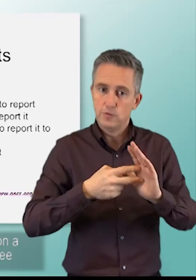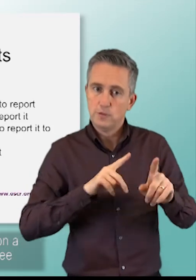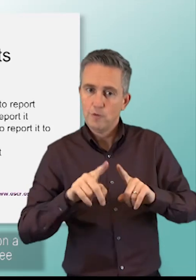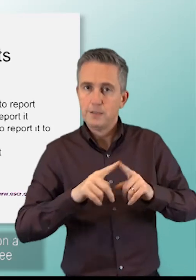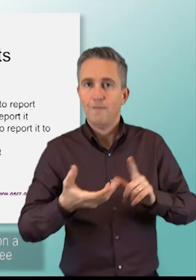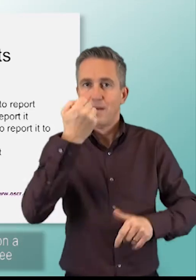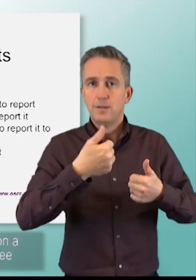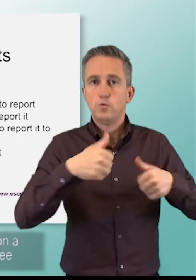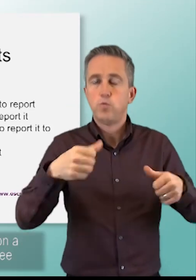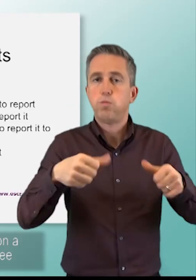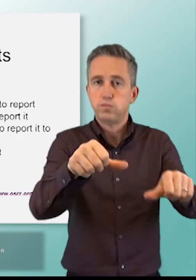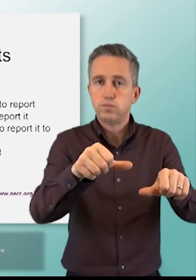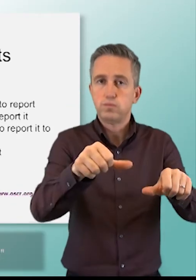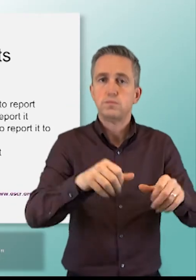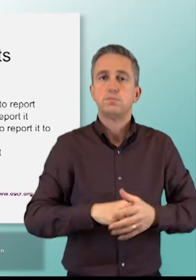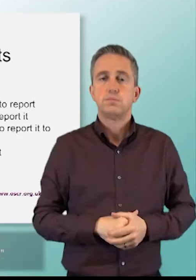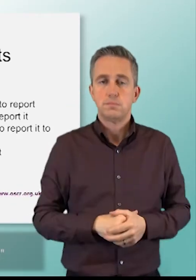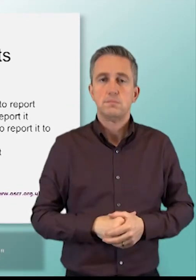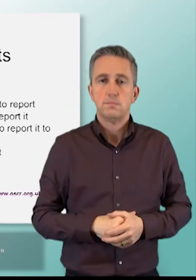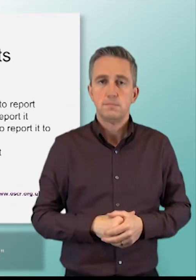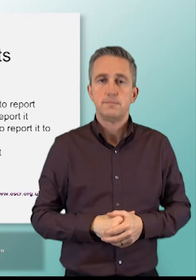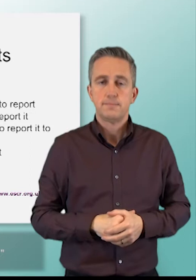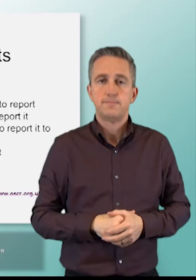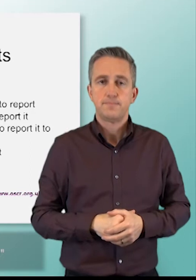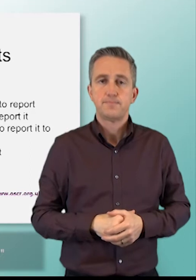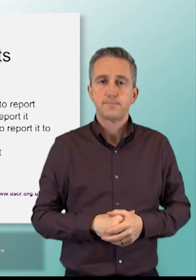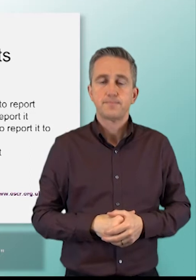already, we've been able to say when